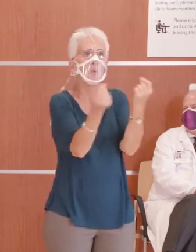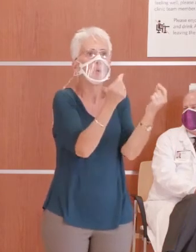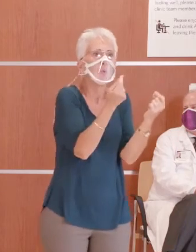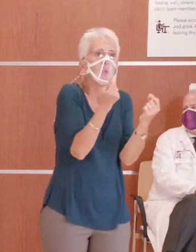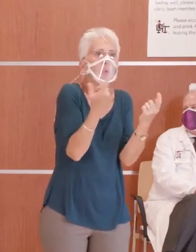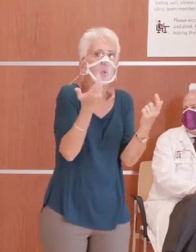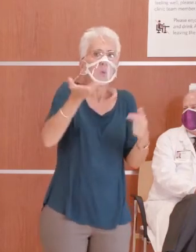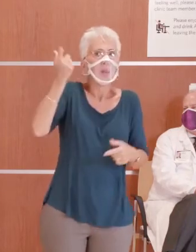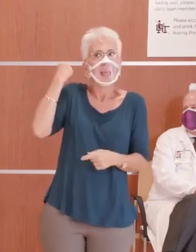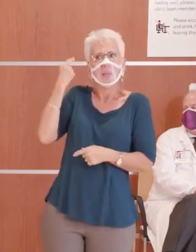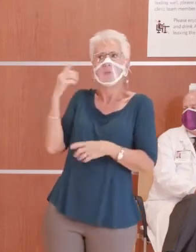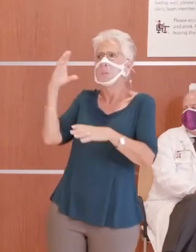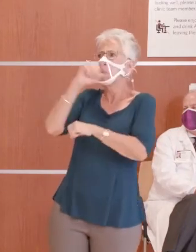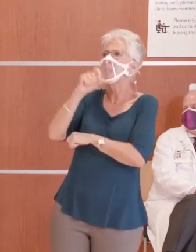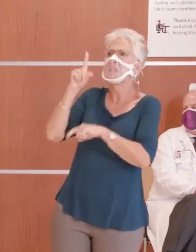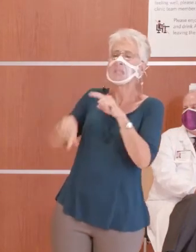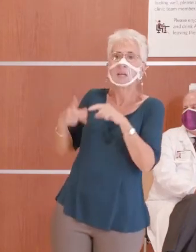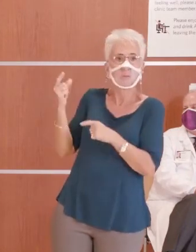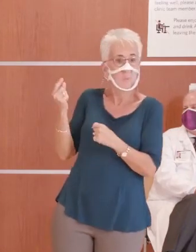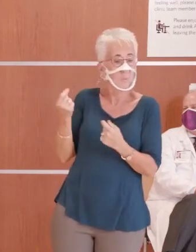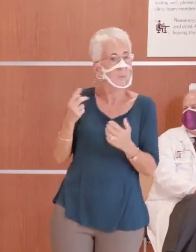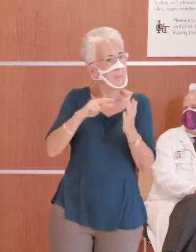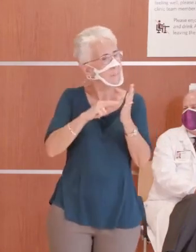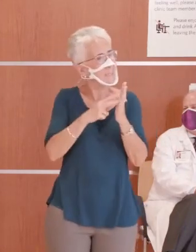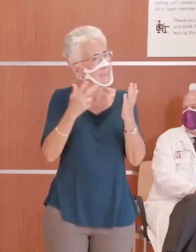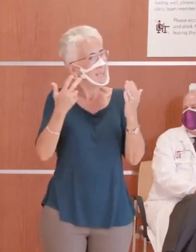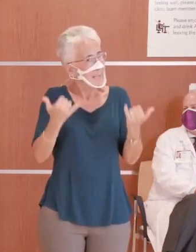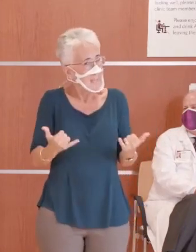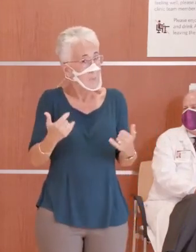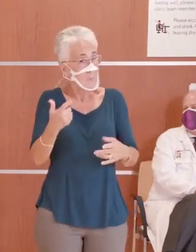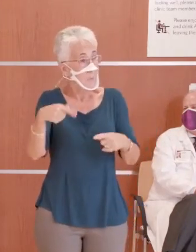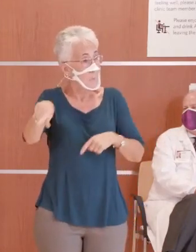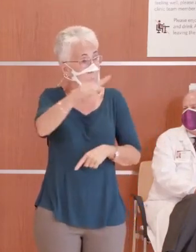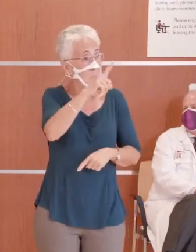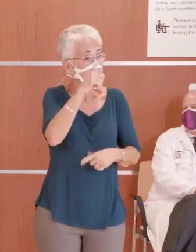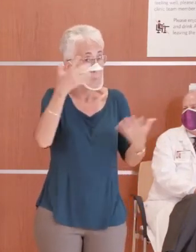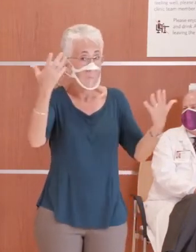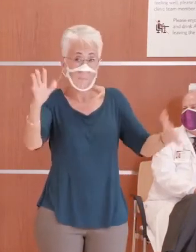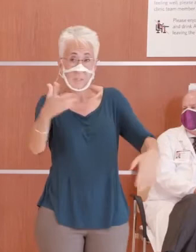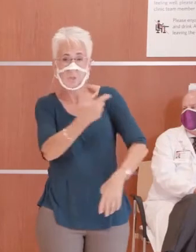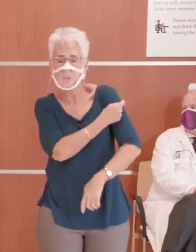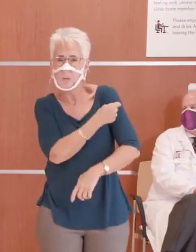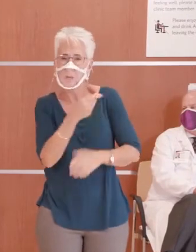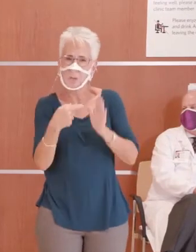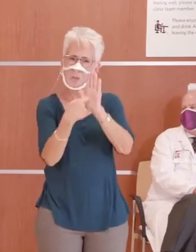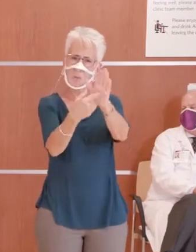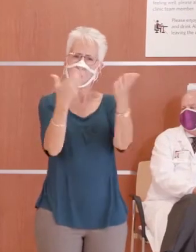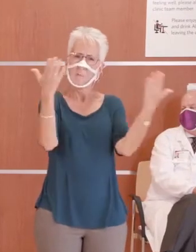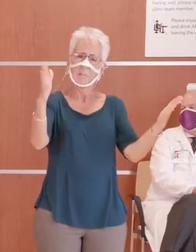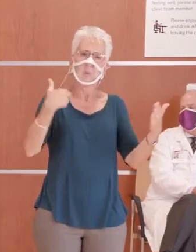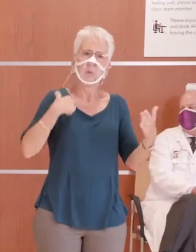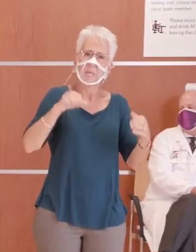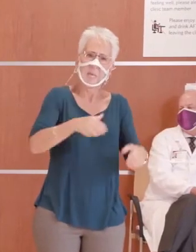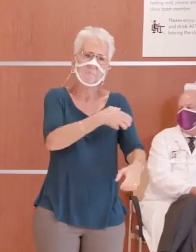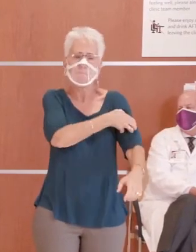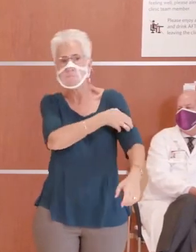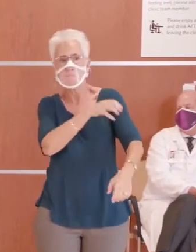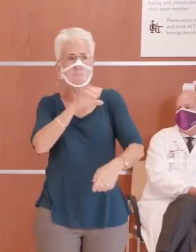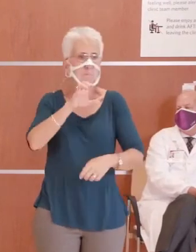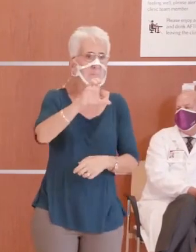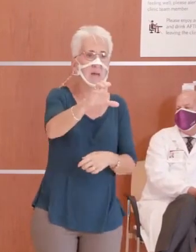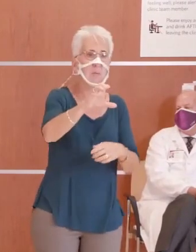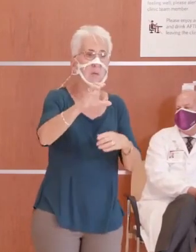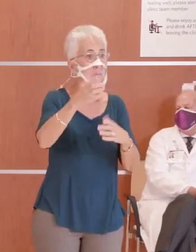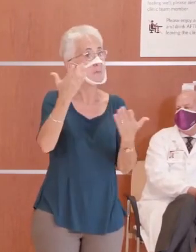proving that together we have the power to end COVID-19. As you heard, we're making